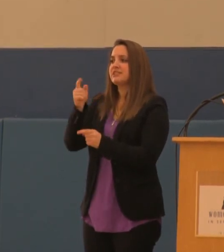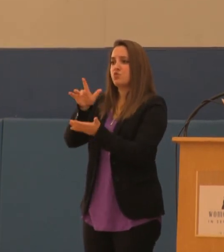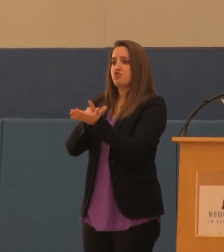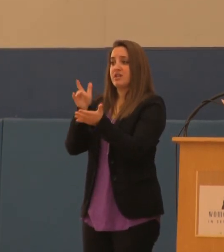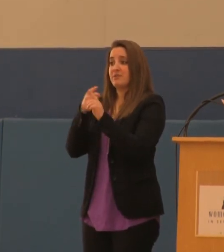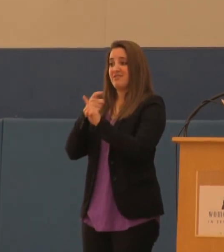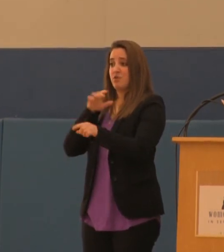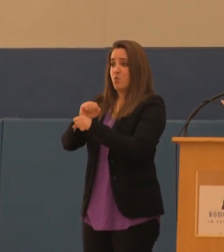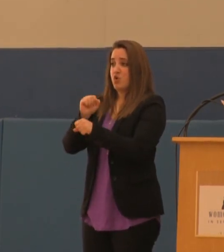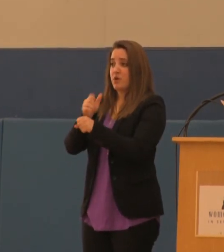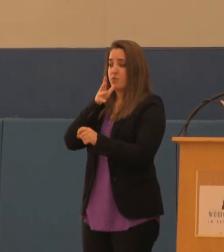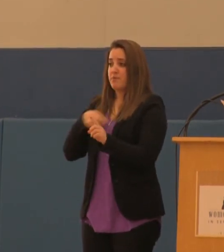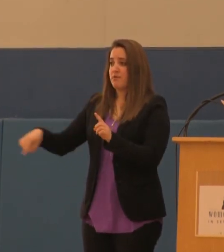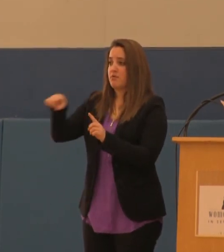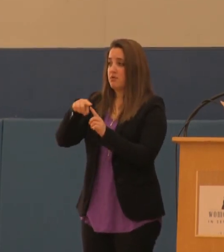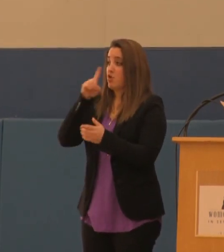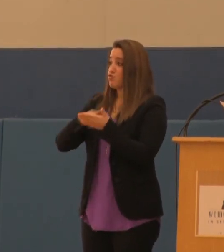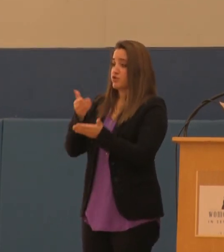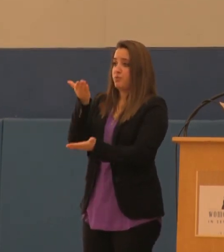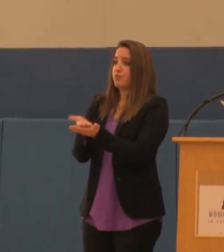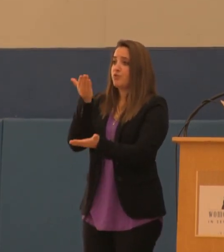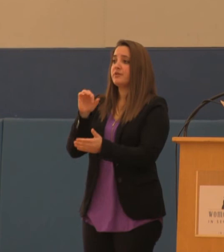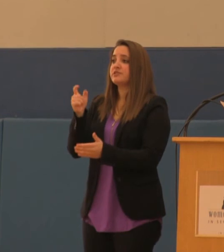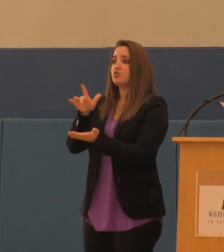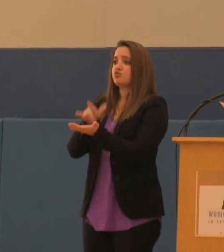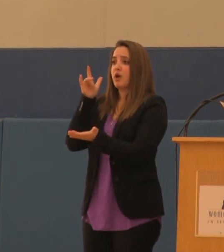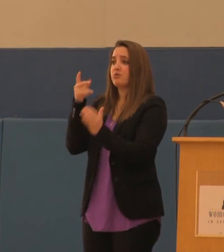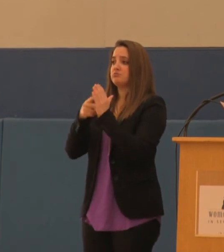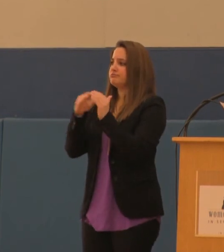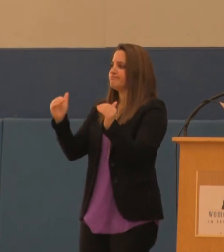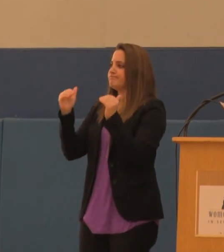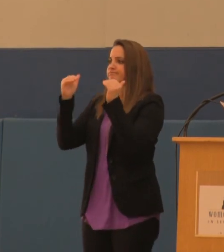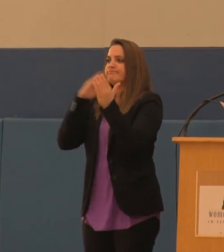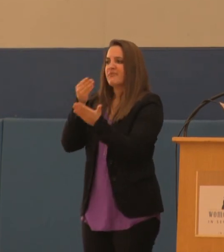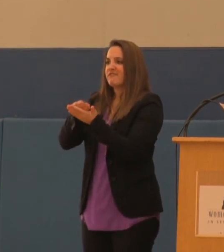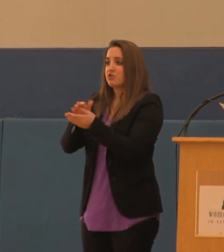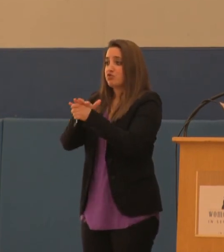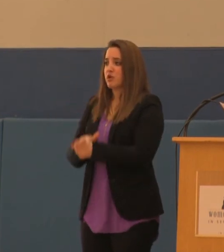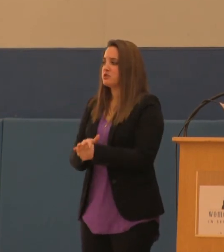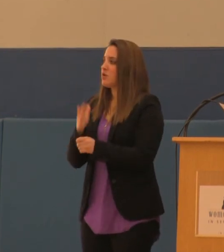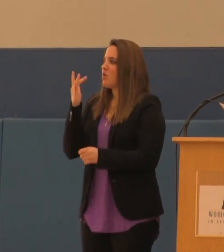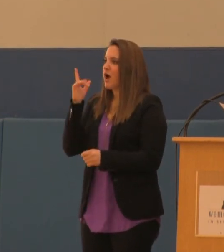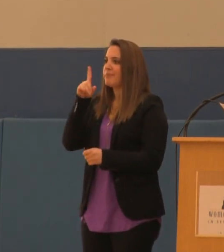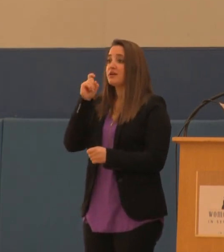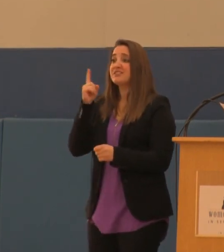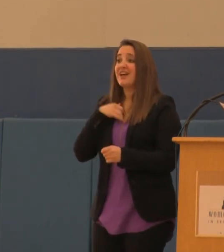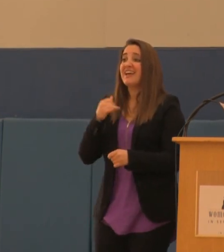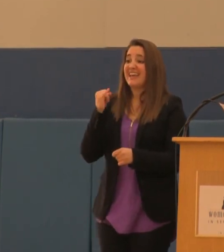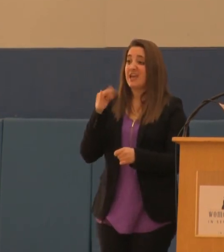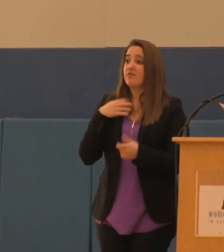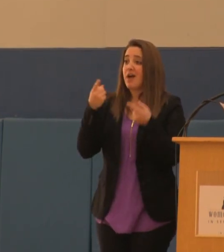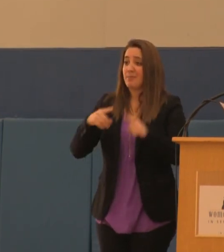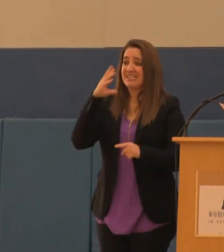Women, researchers found sexual harassment increases financial stress, largely by precipitating job change, and